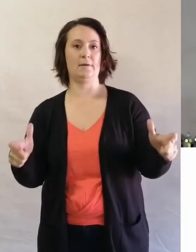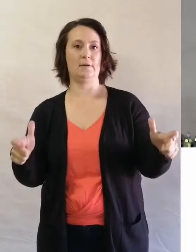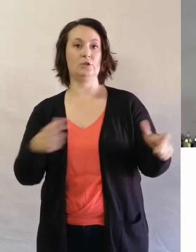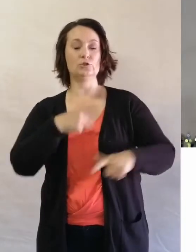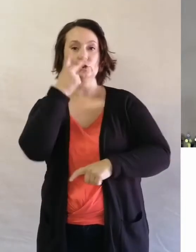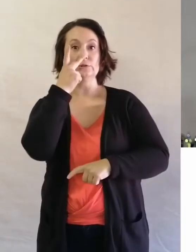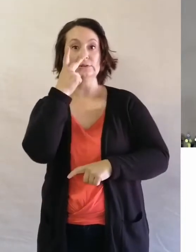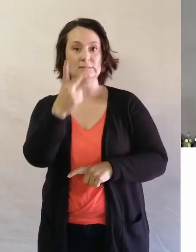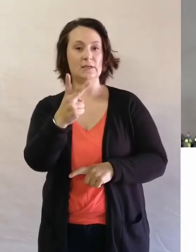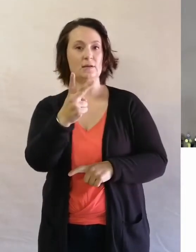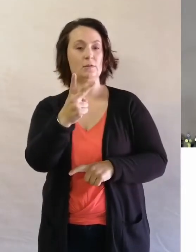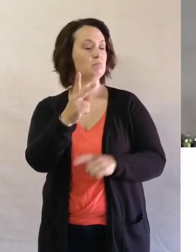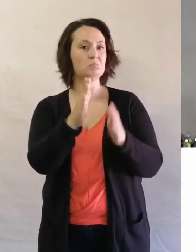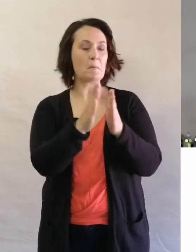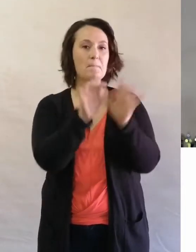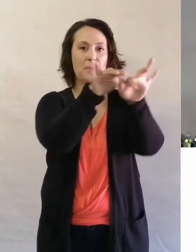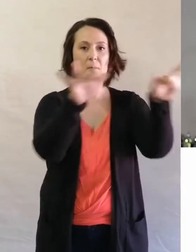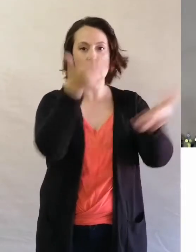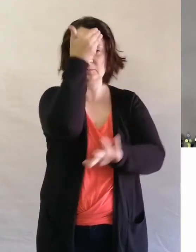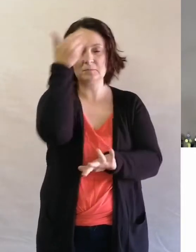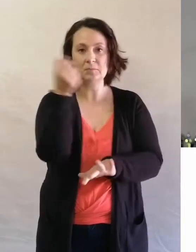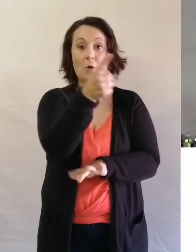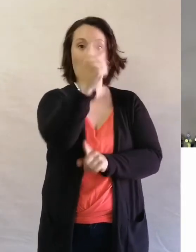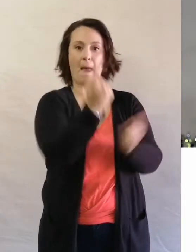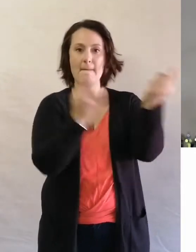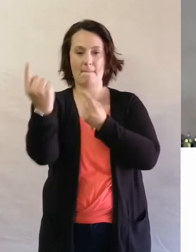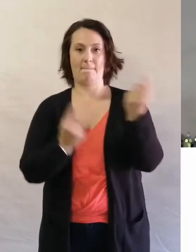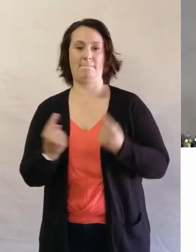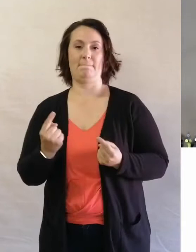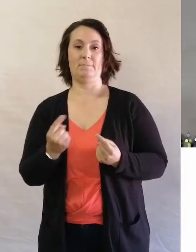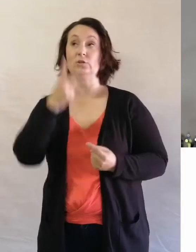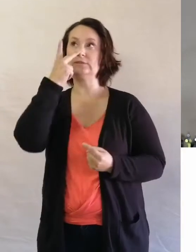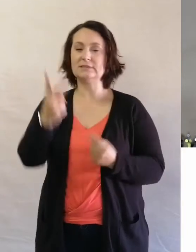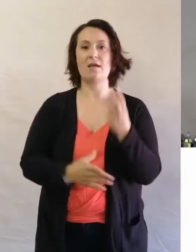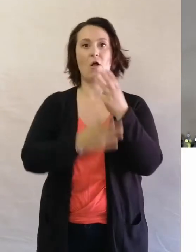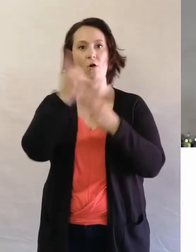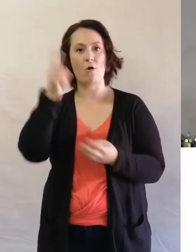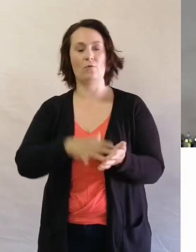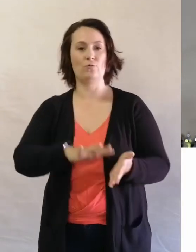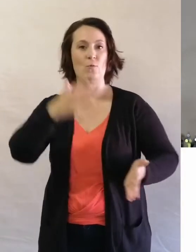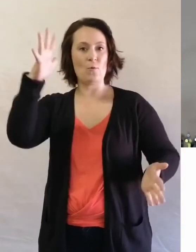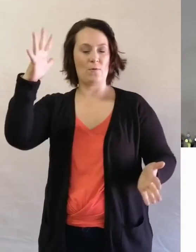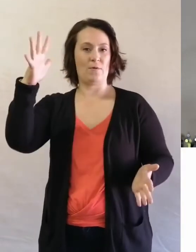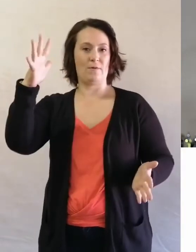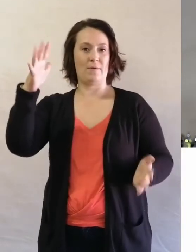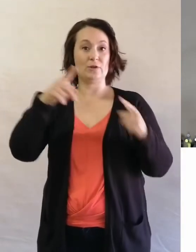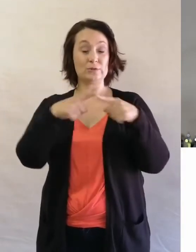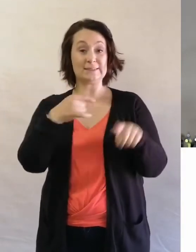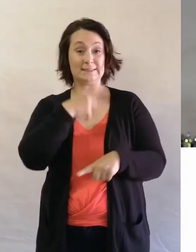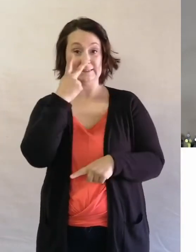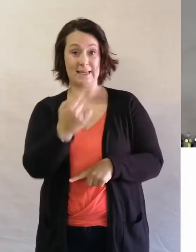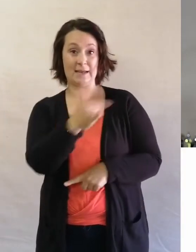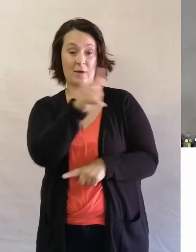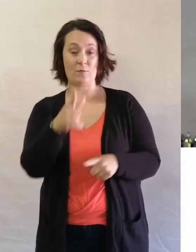see unchurched people come to church and God glorified in all that you do. And it would be an absolute tragedy if you